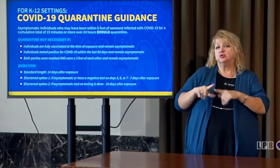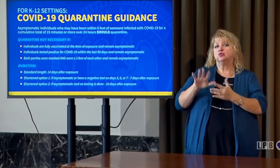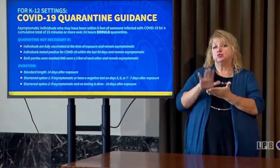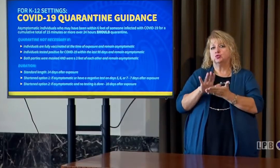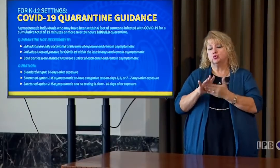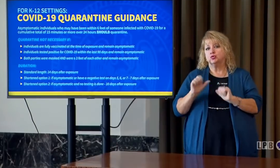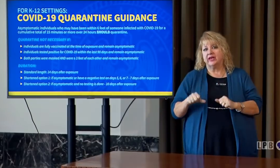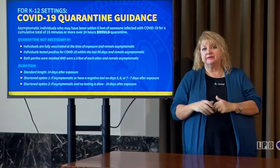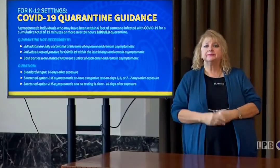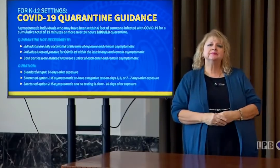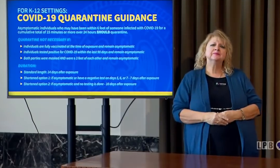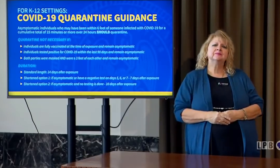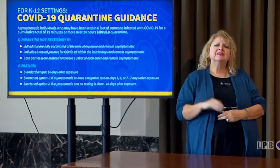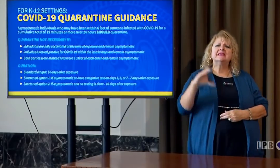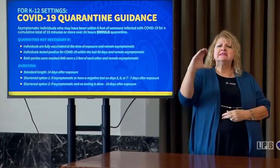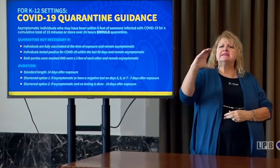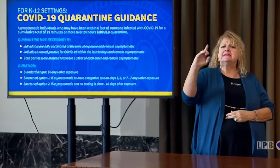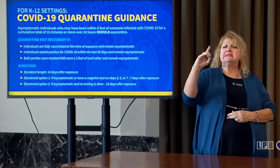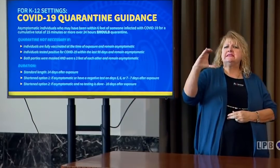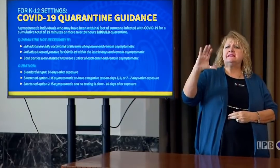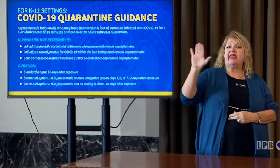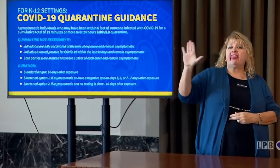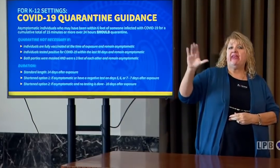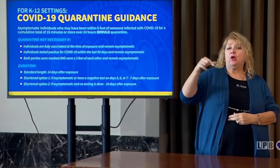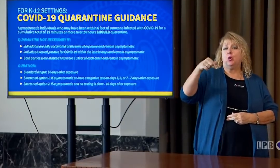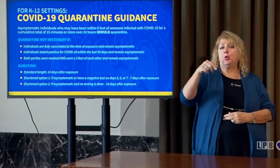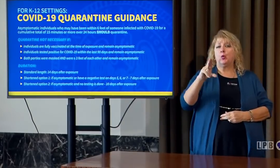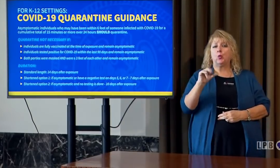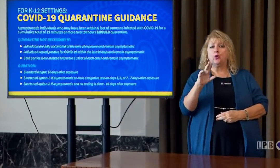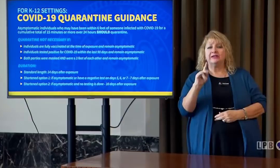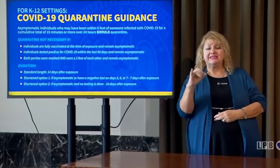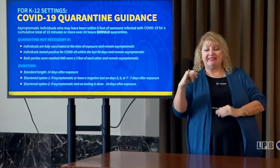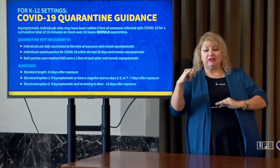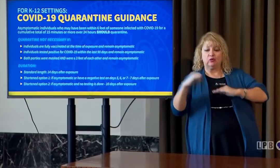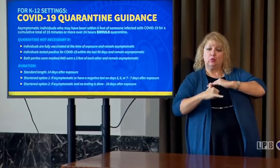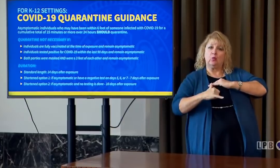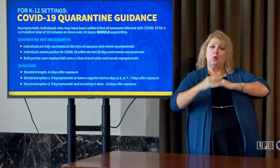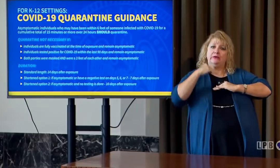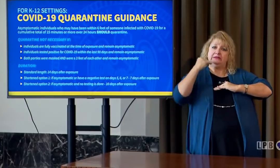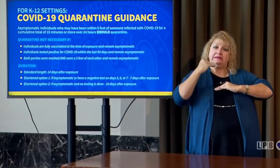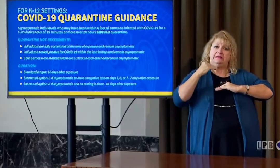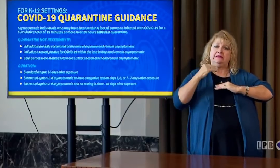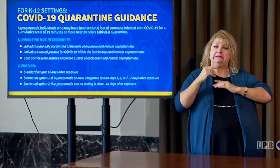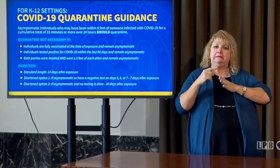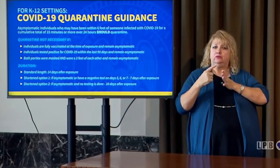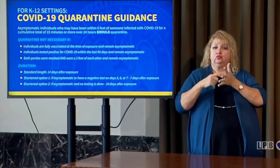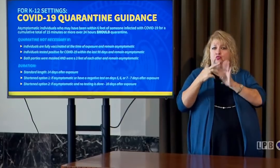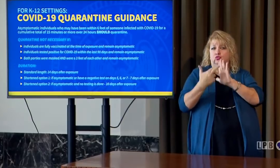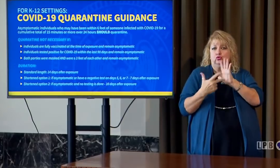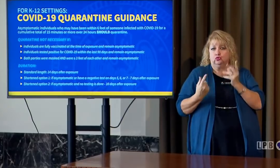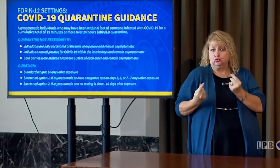guidance is, and this is by the CDC, and we wholeheartedly agree with it.